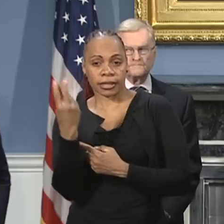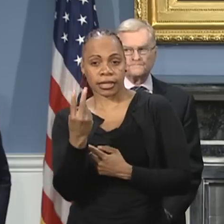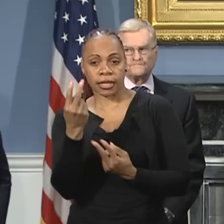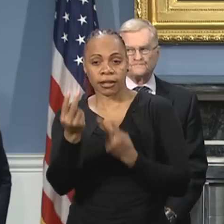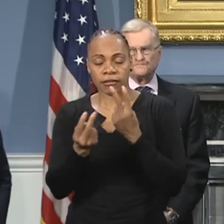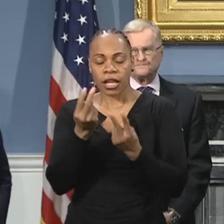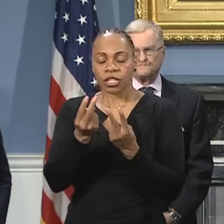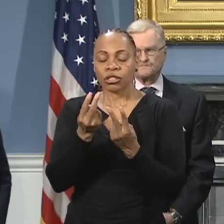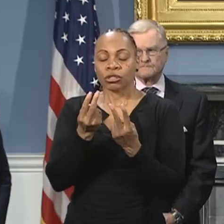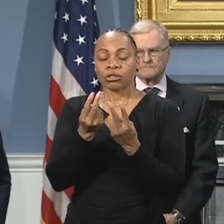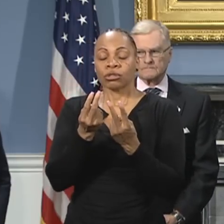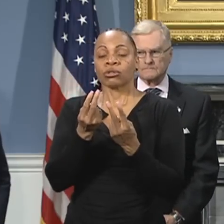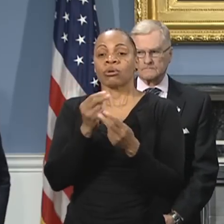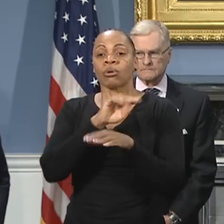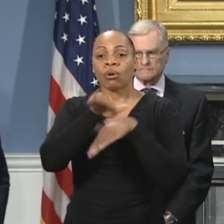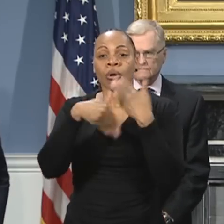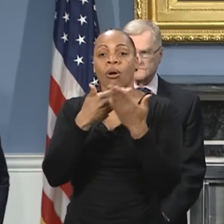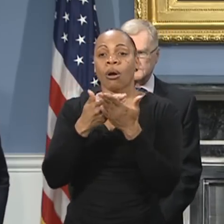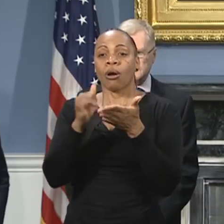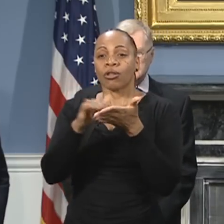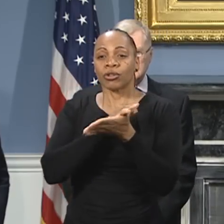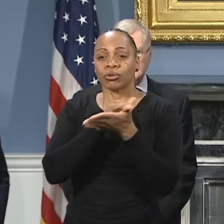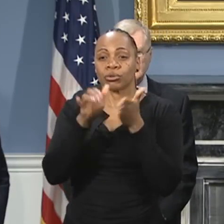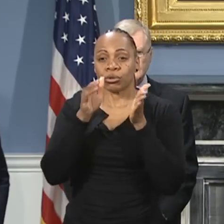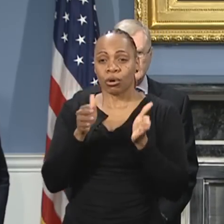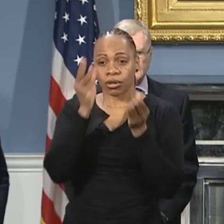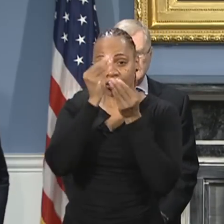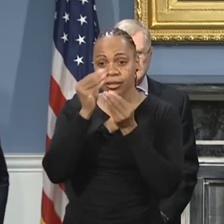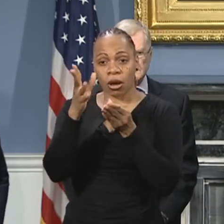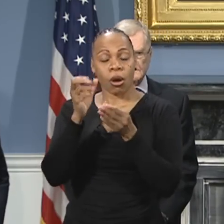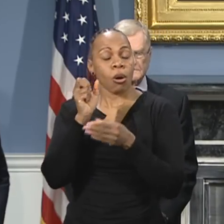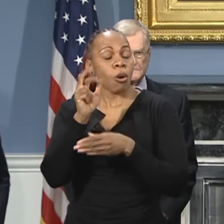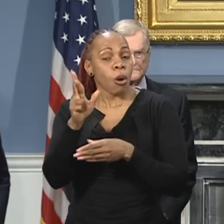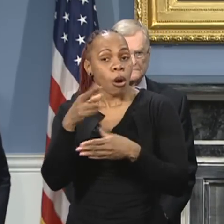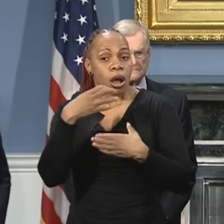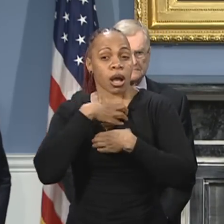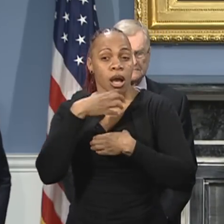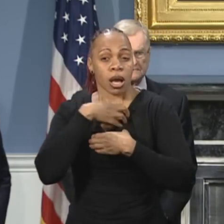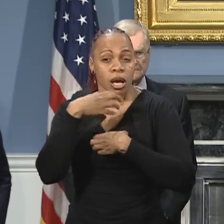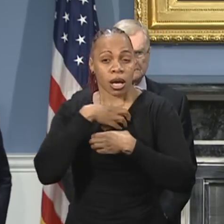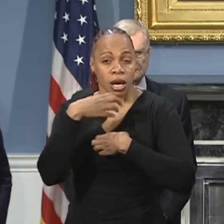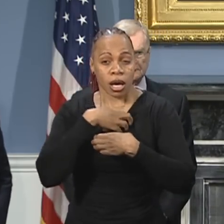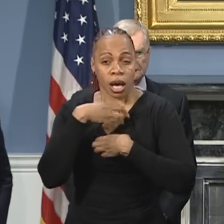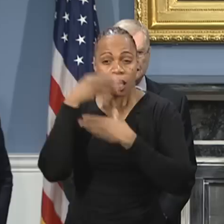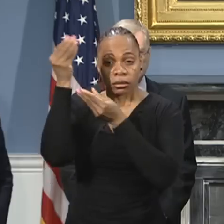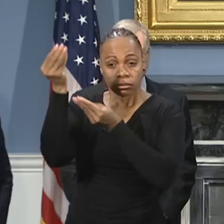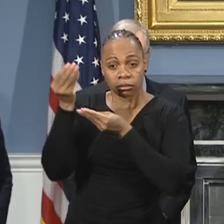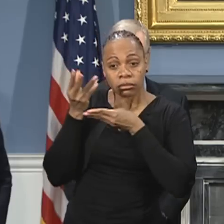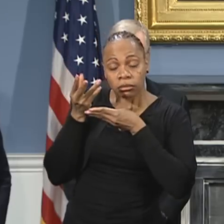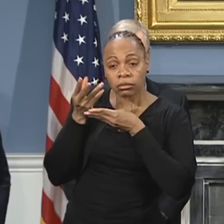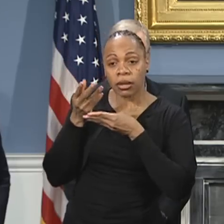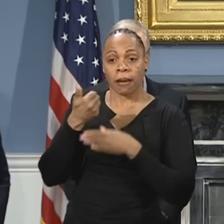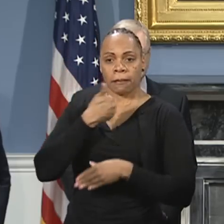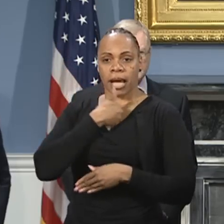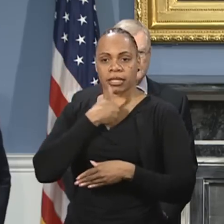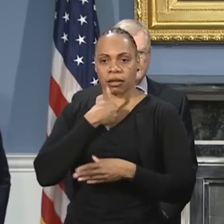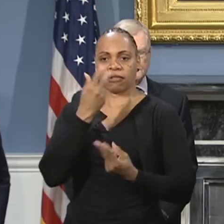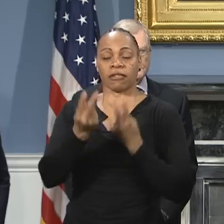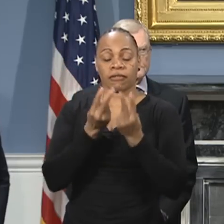all the people who work for the City of New York, if I hear too many complaints about a particular area, it's a good likelihood I'm coming myself to look at it.